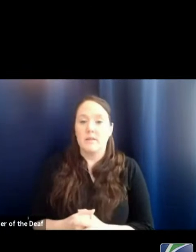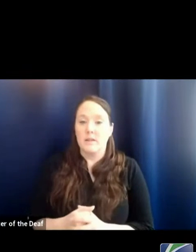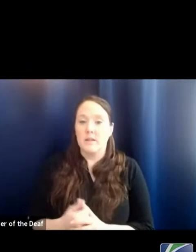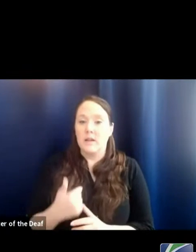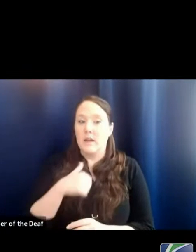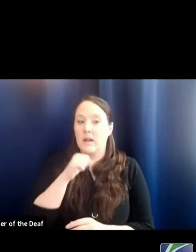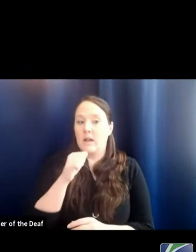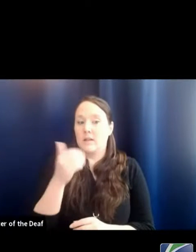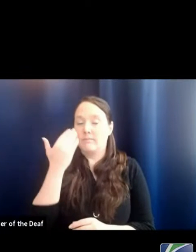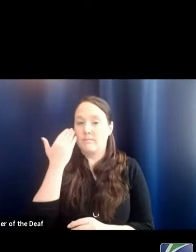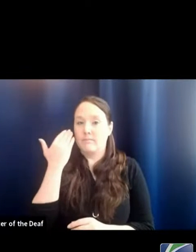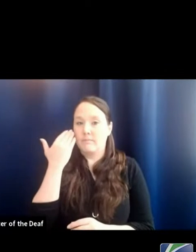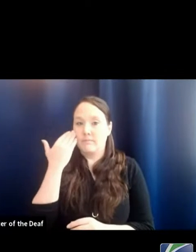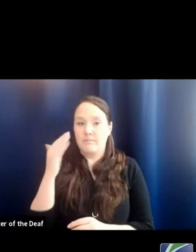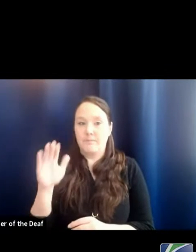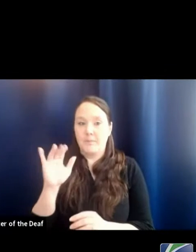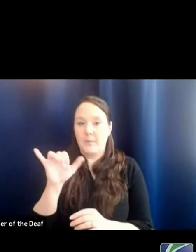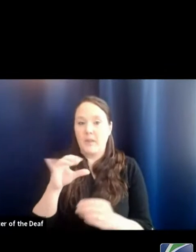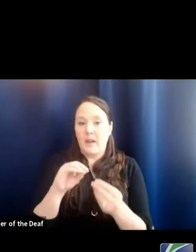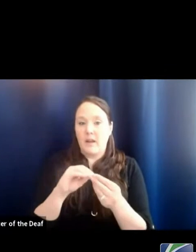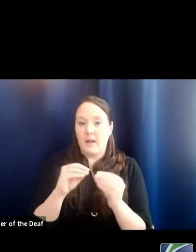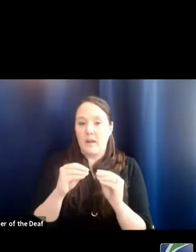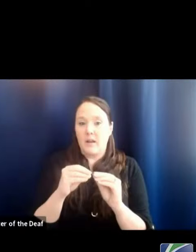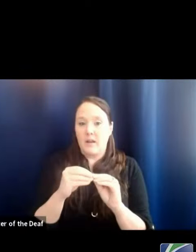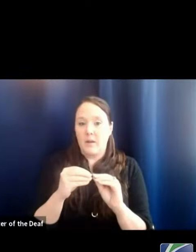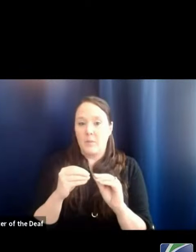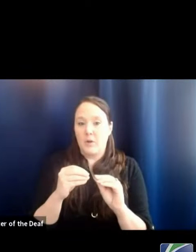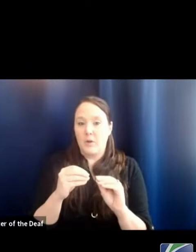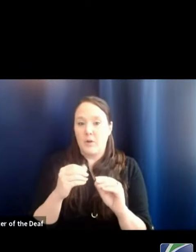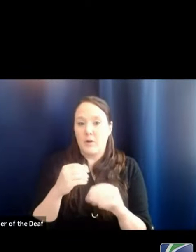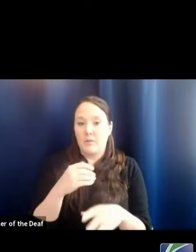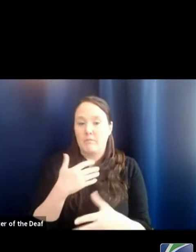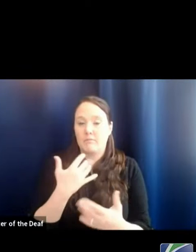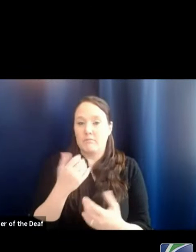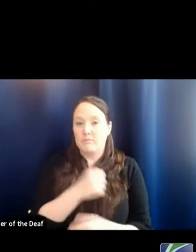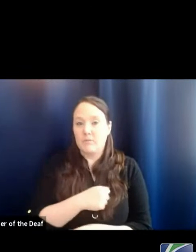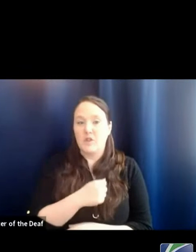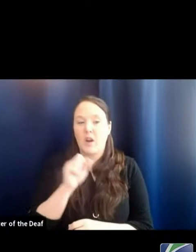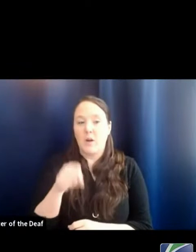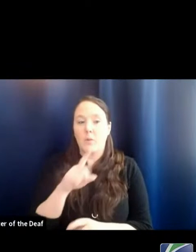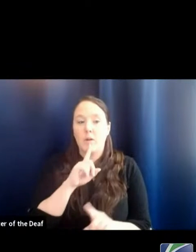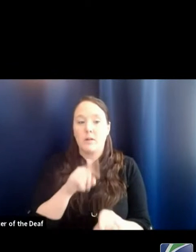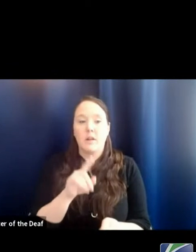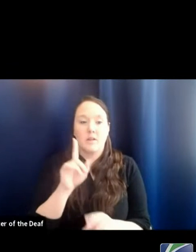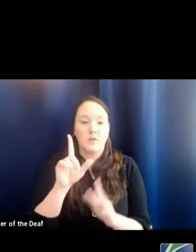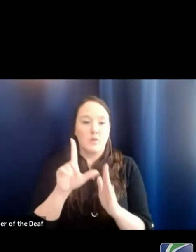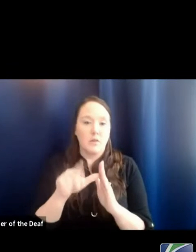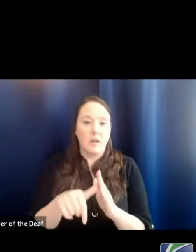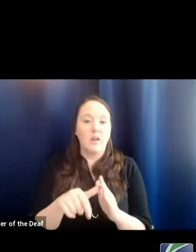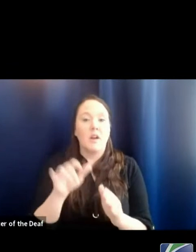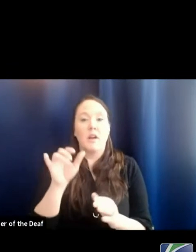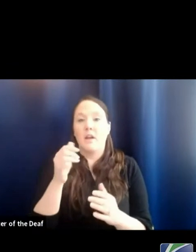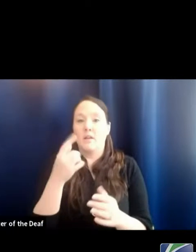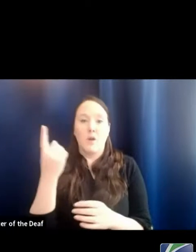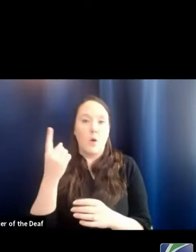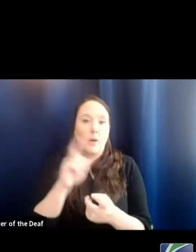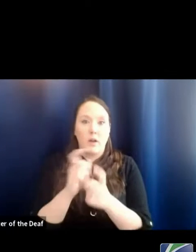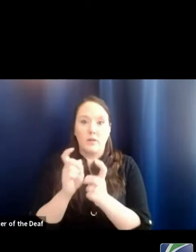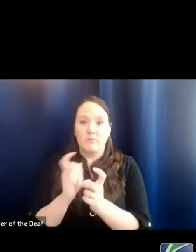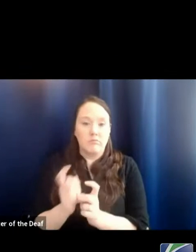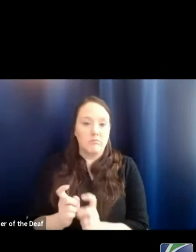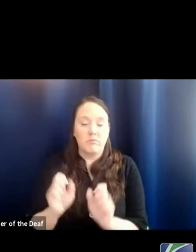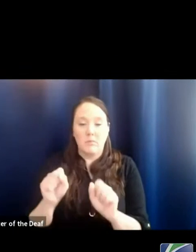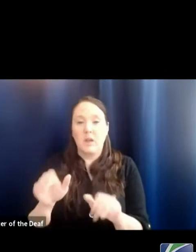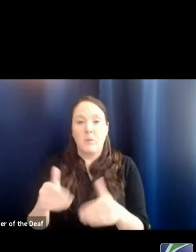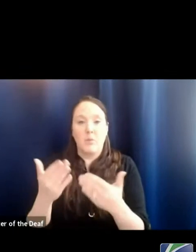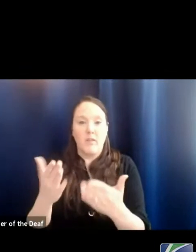that number. We could get back to you because I'm sorry, I don't have that number in my head. We can get back to you. It is constantly a moving target, so we can provide that information